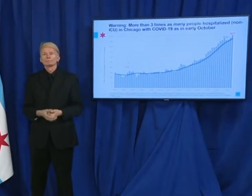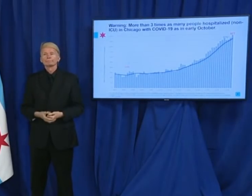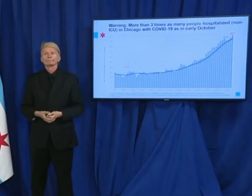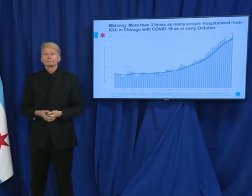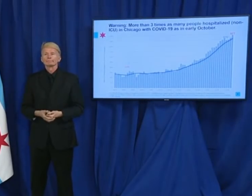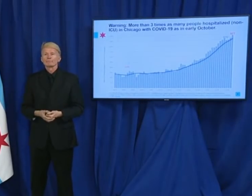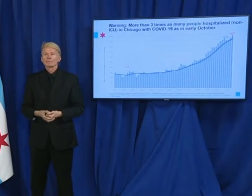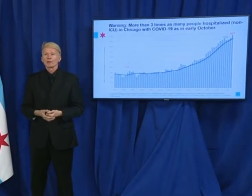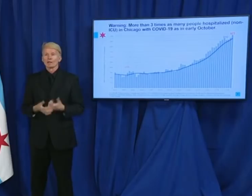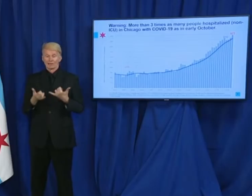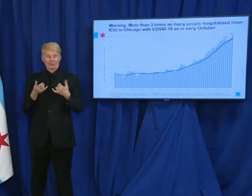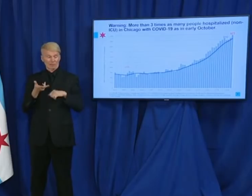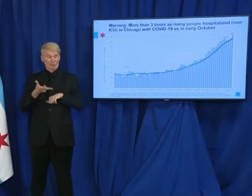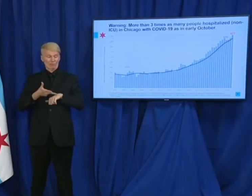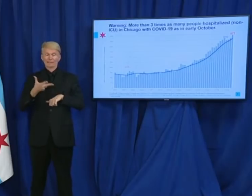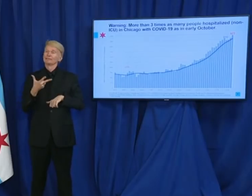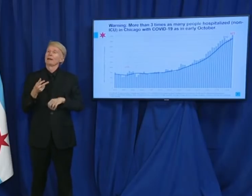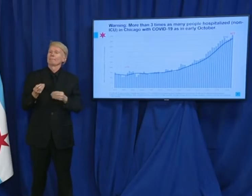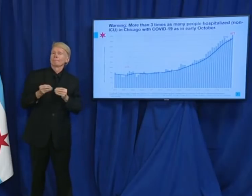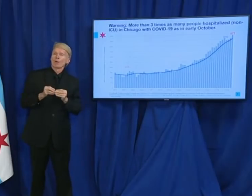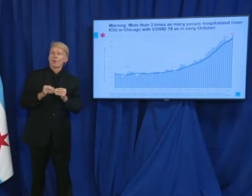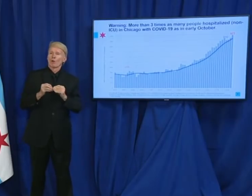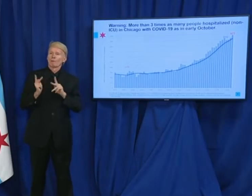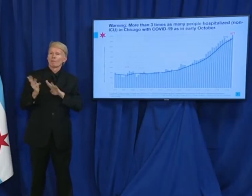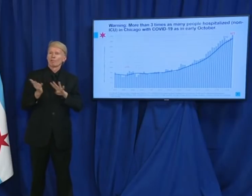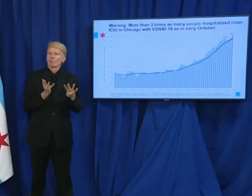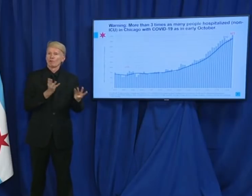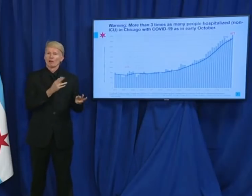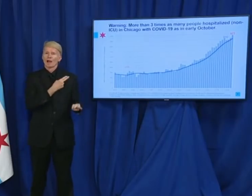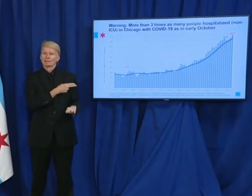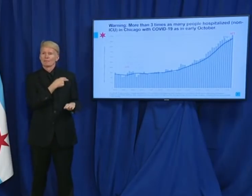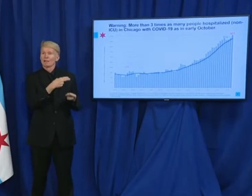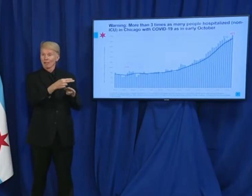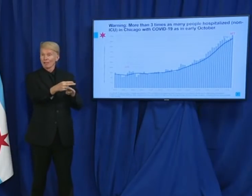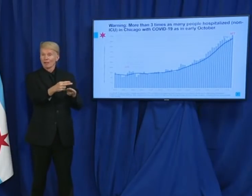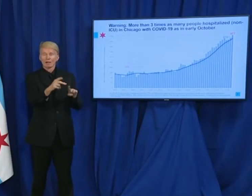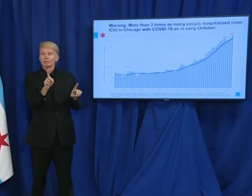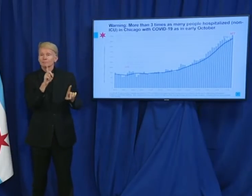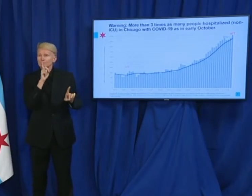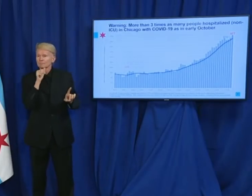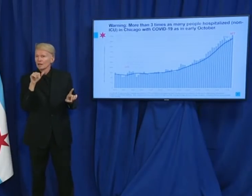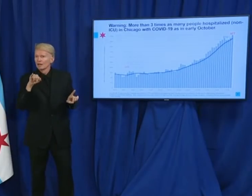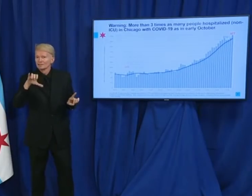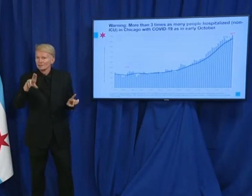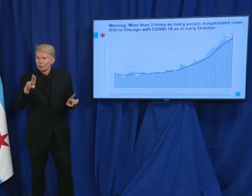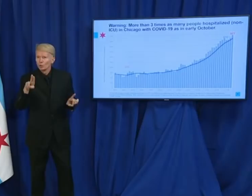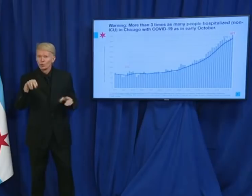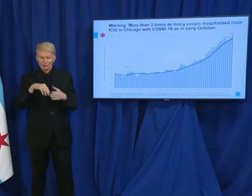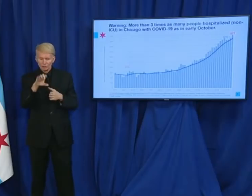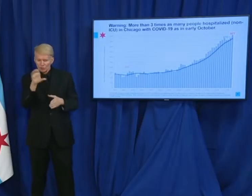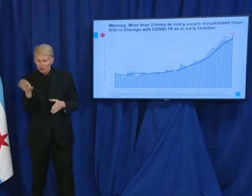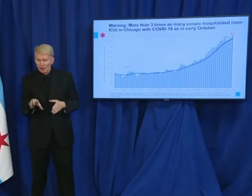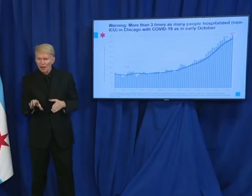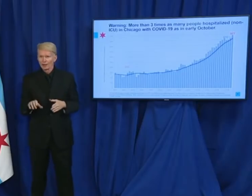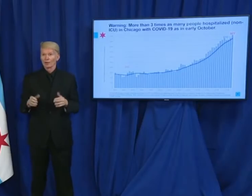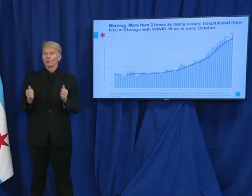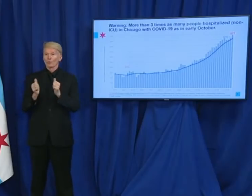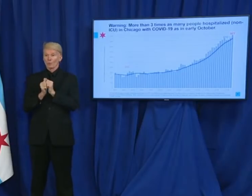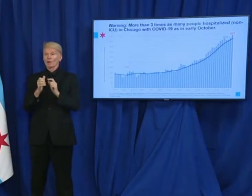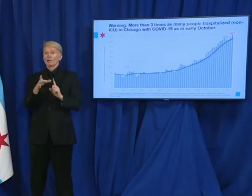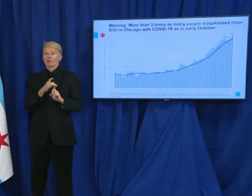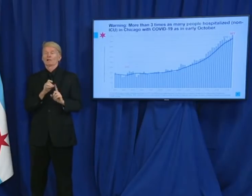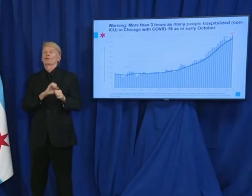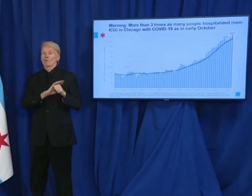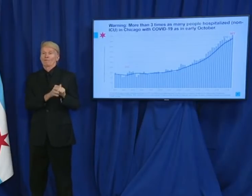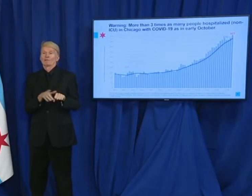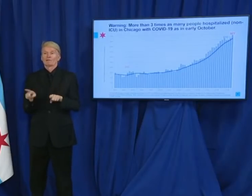than 3 times as many people hospitalized, but not in the ICU in Chicago with COVID-19 as